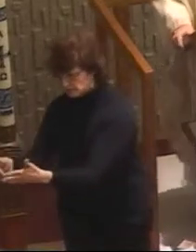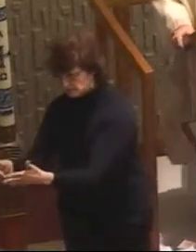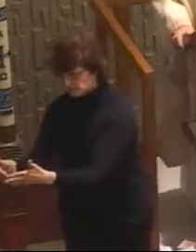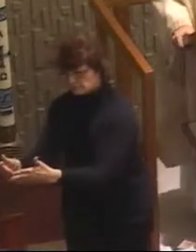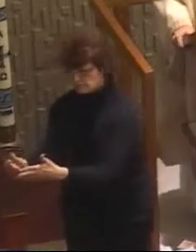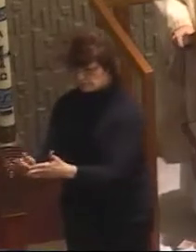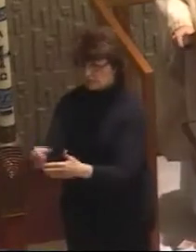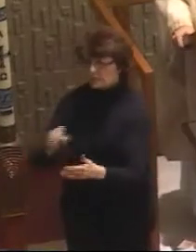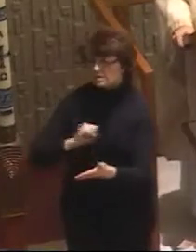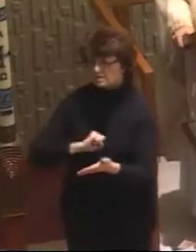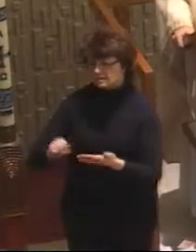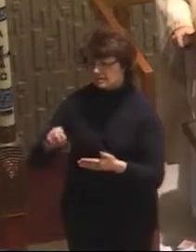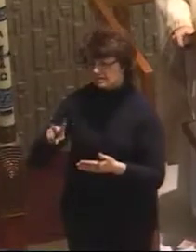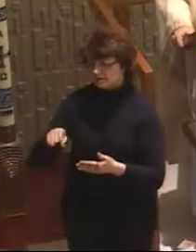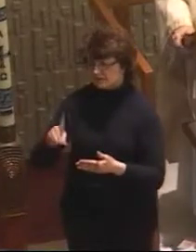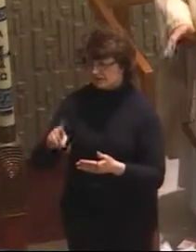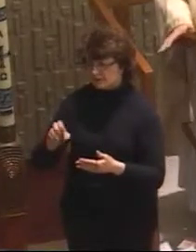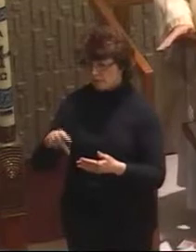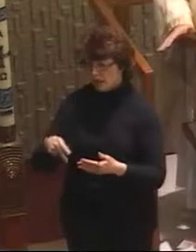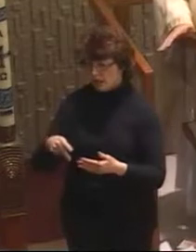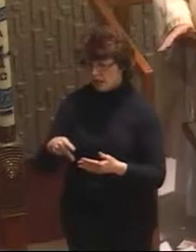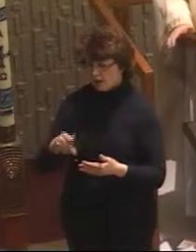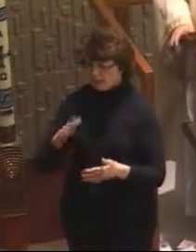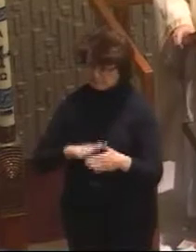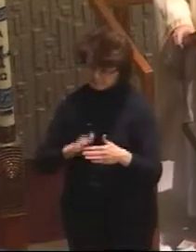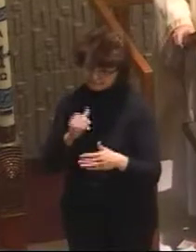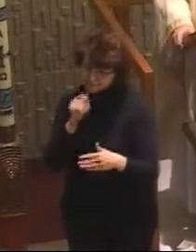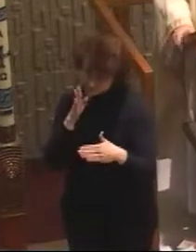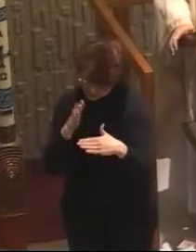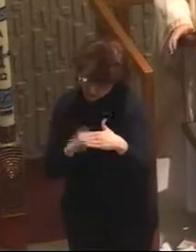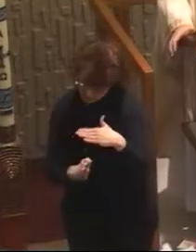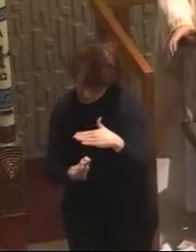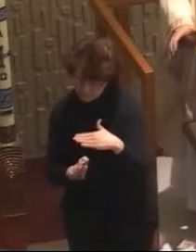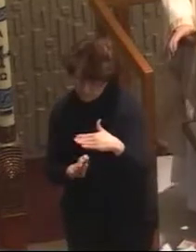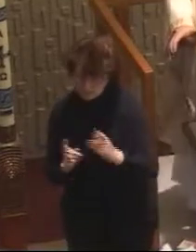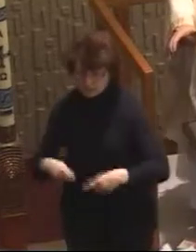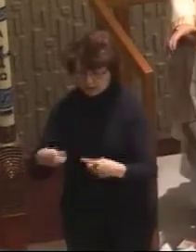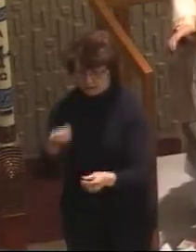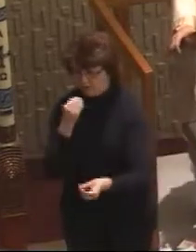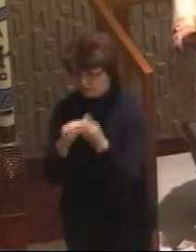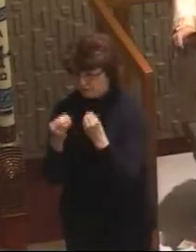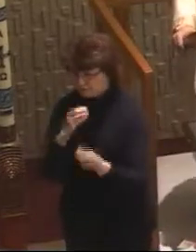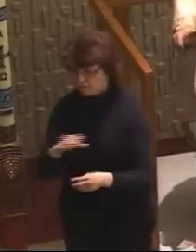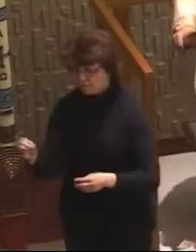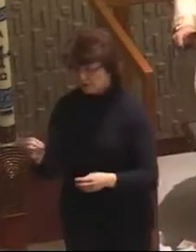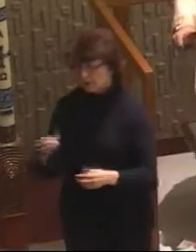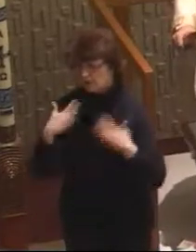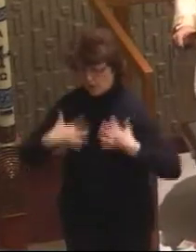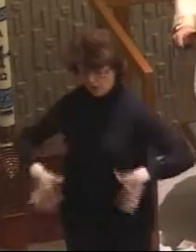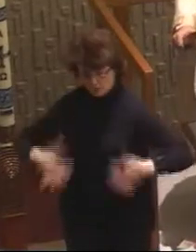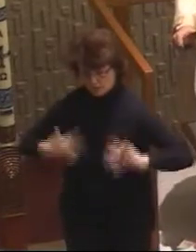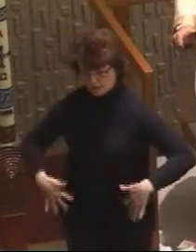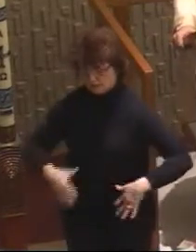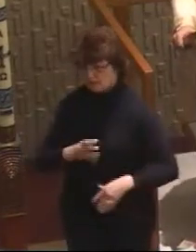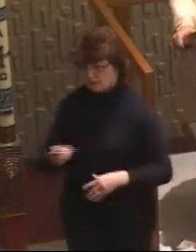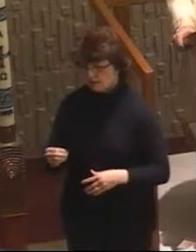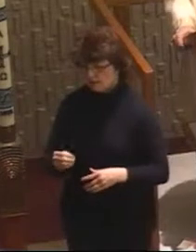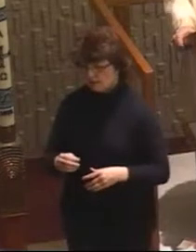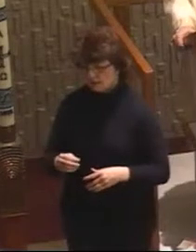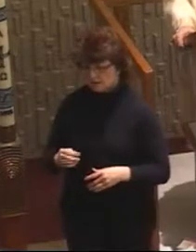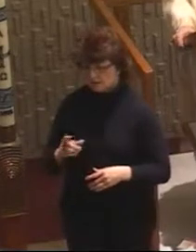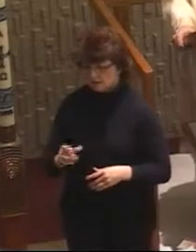St. Vincent de Paul, underneath the radar, giving food and clothing and furniture. Our